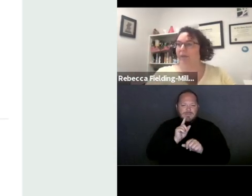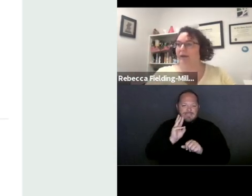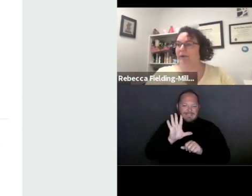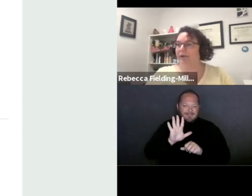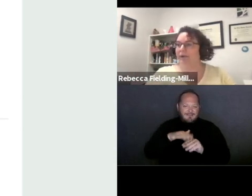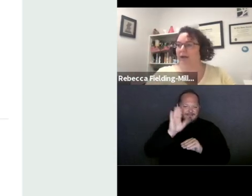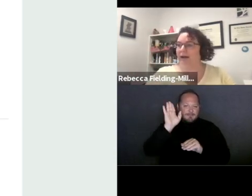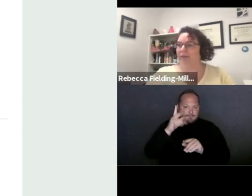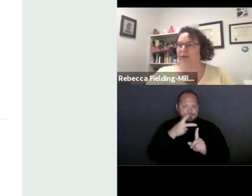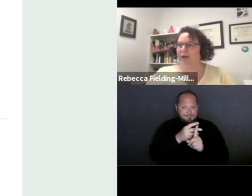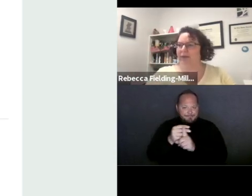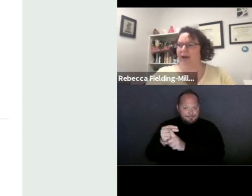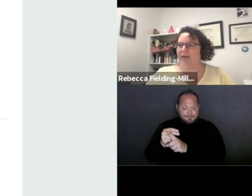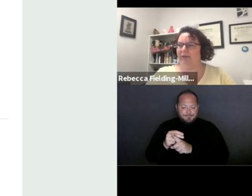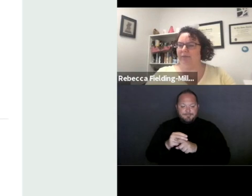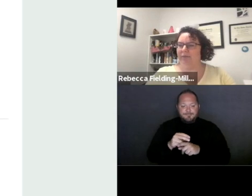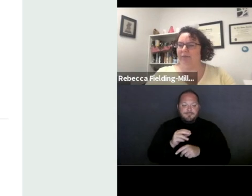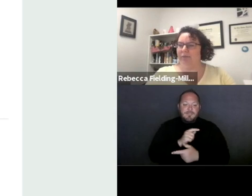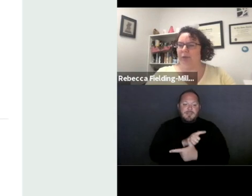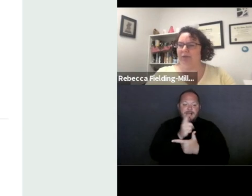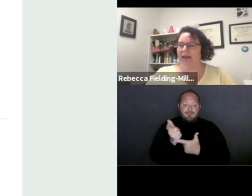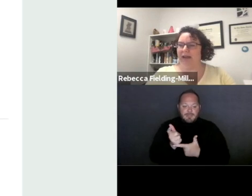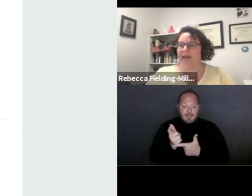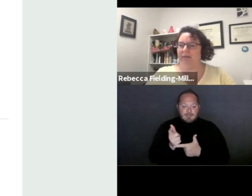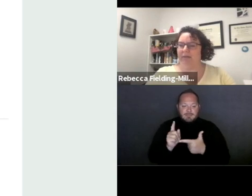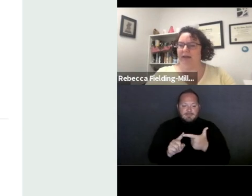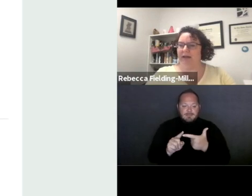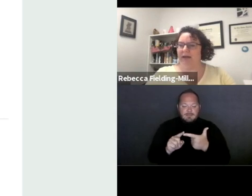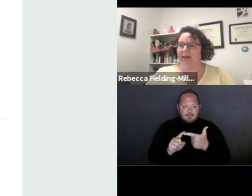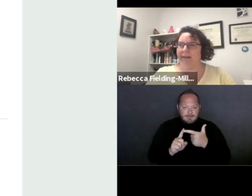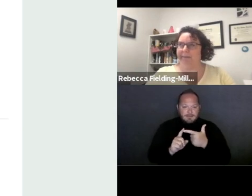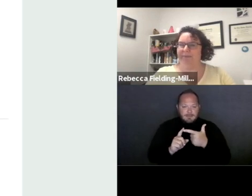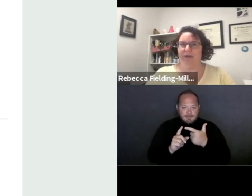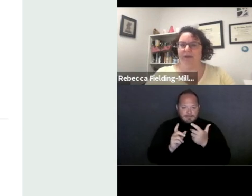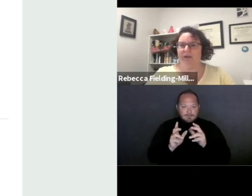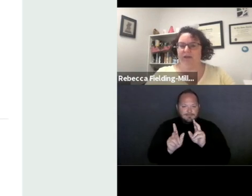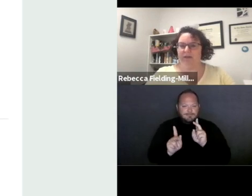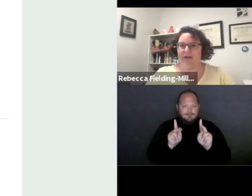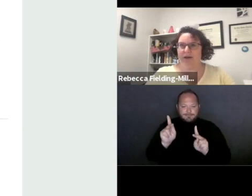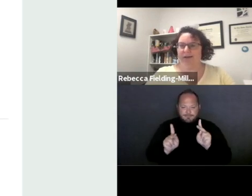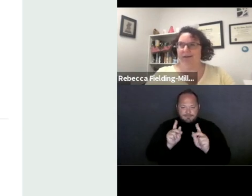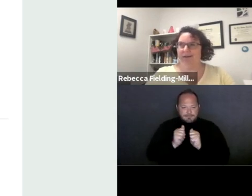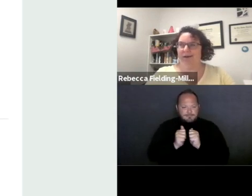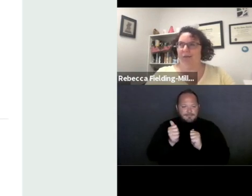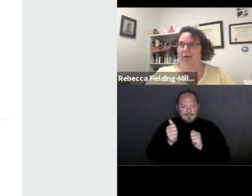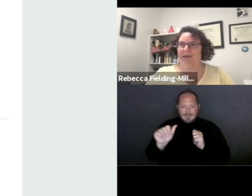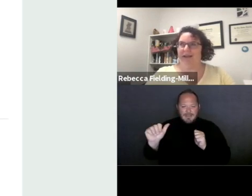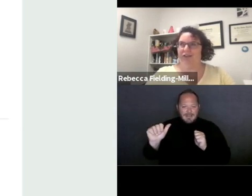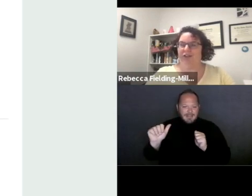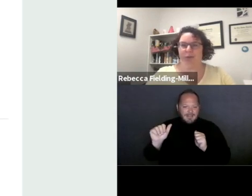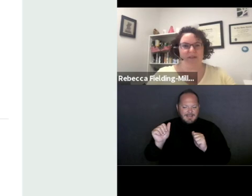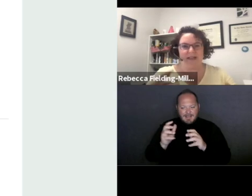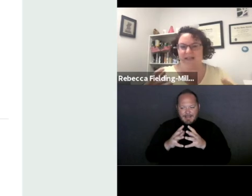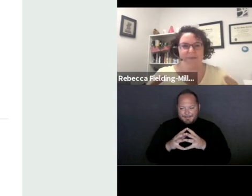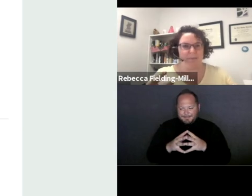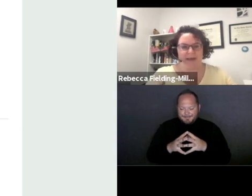After that are people with kind of sort of any, I think, uh, comorbid